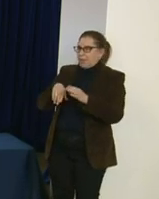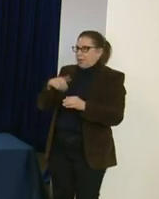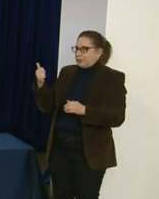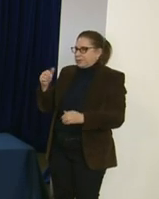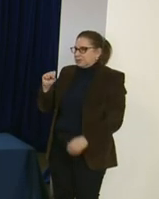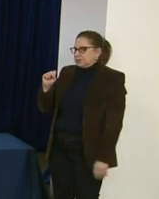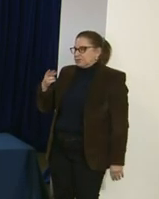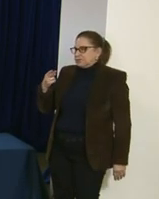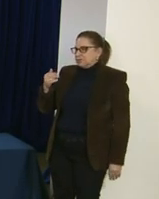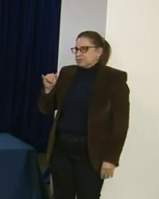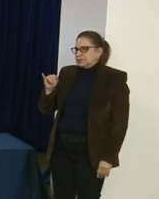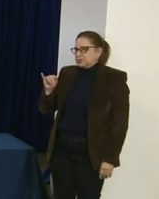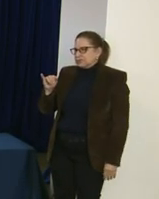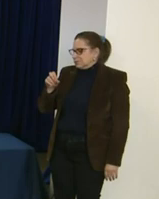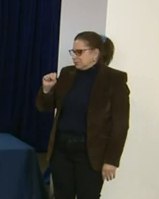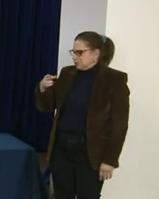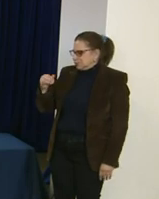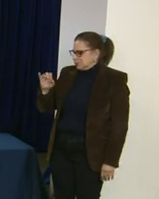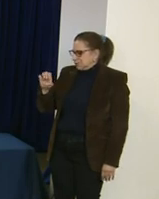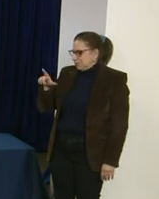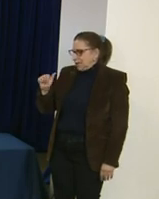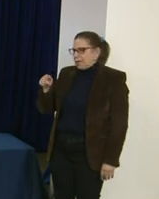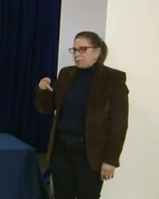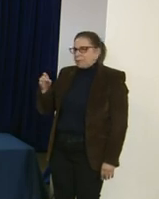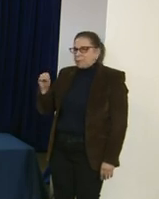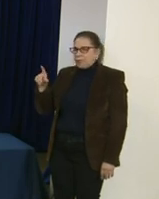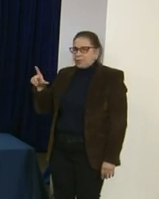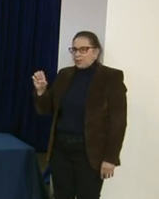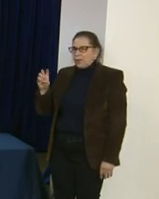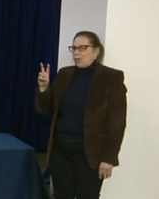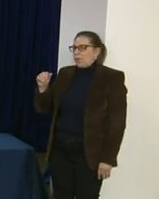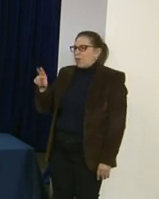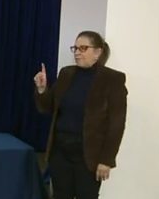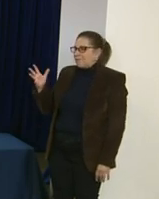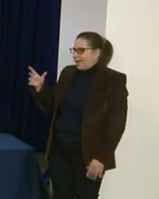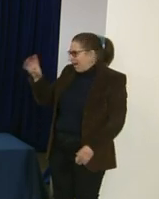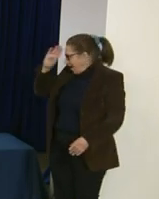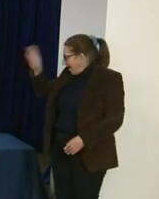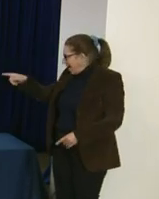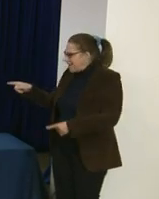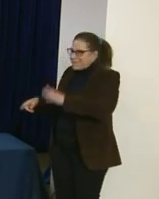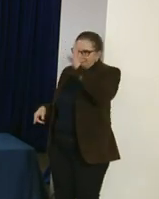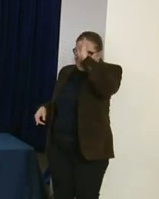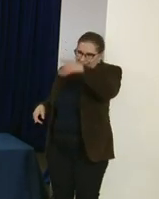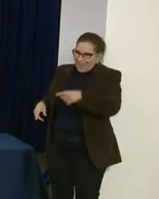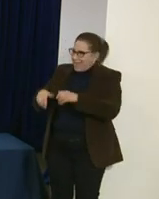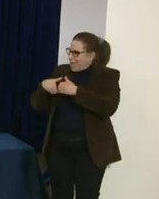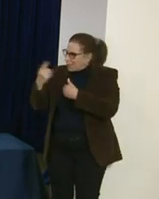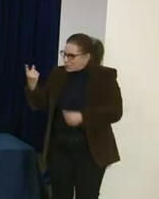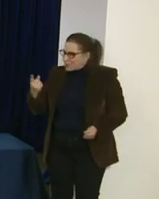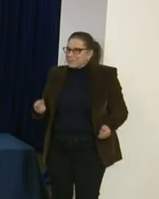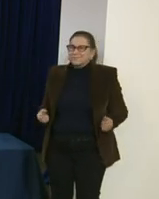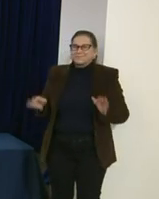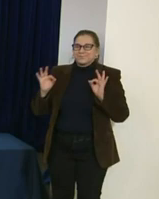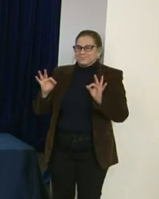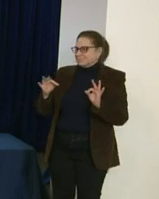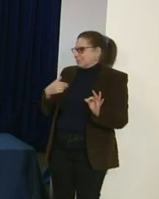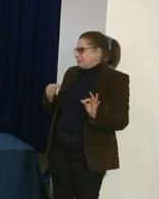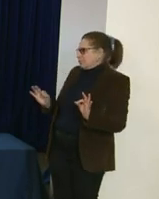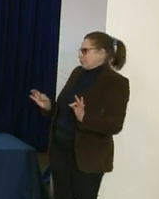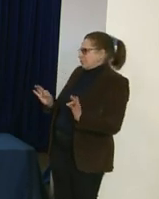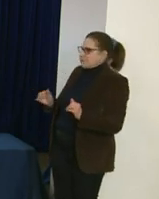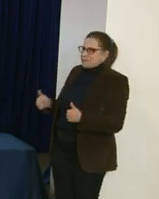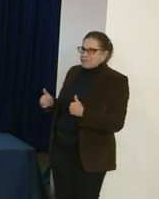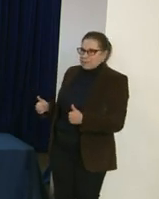Hi. Hi, Good Ms. Pool. afternoon. How are you? Hi. I'm good. I want to first thank all of you